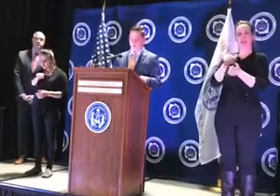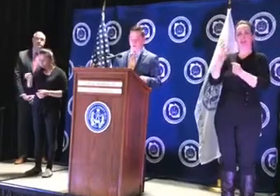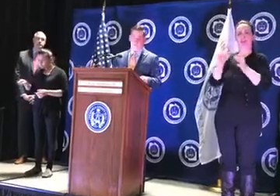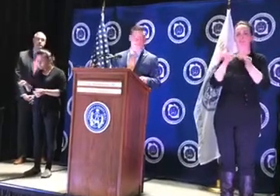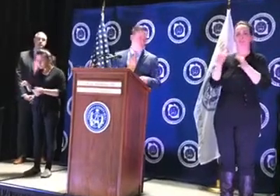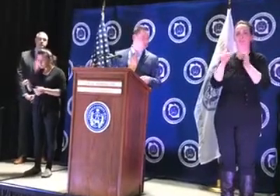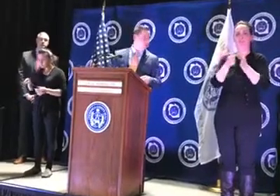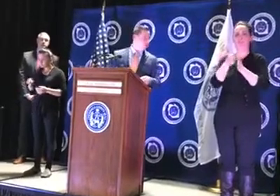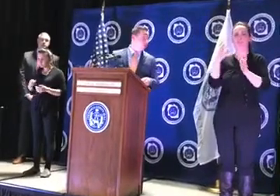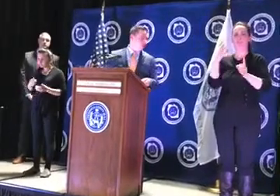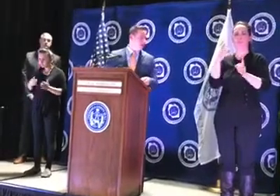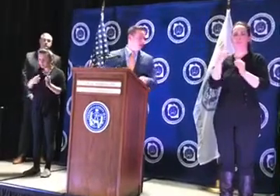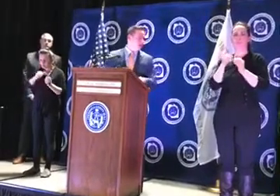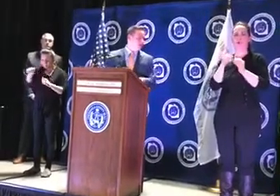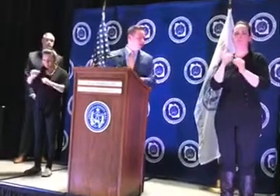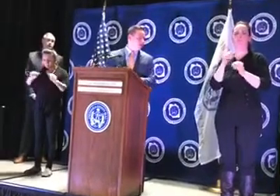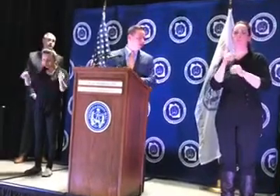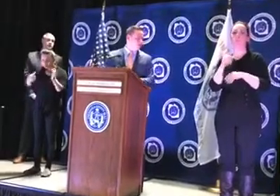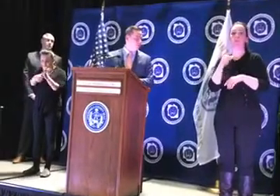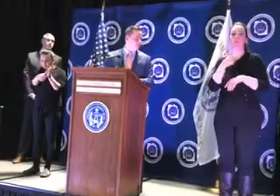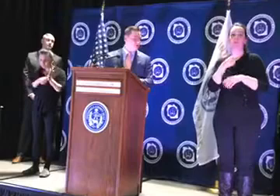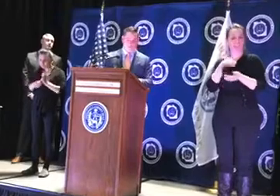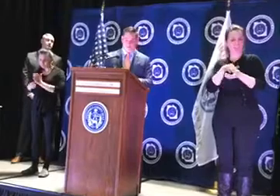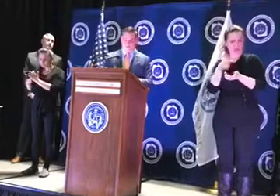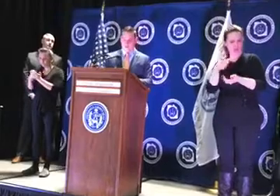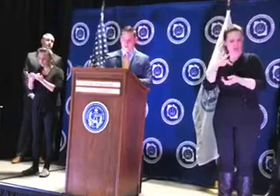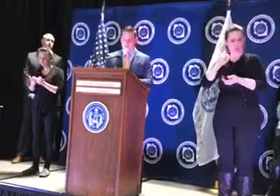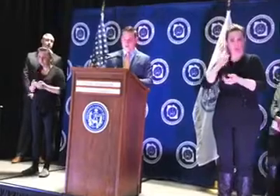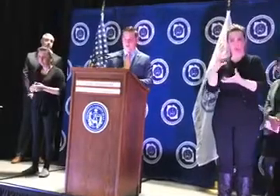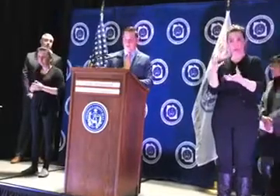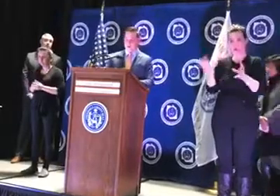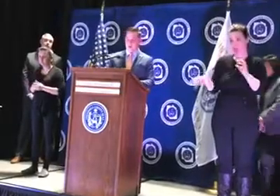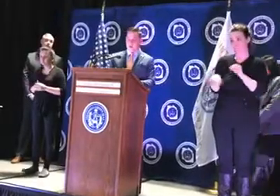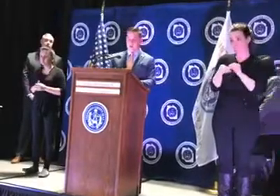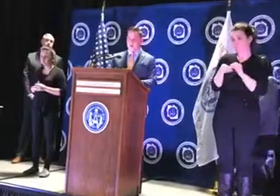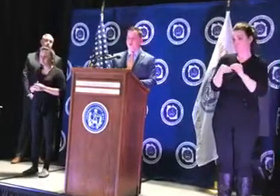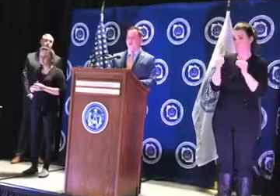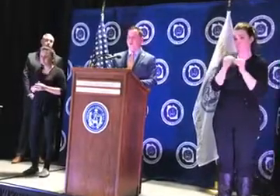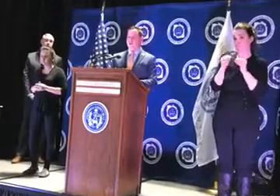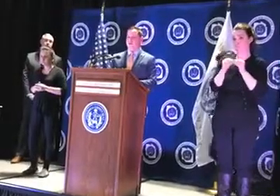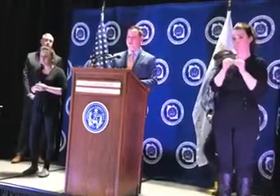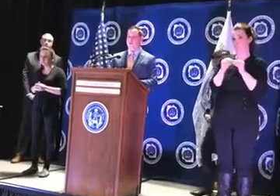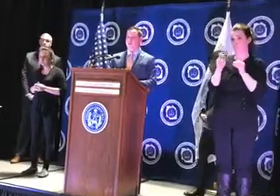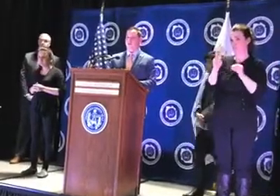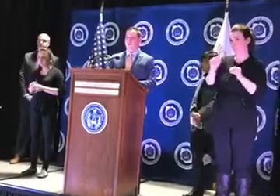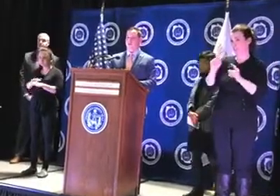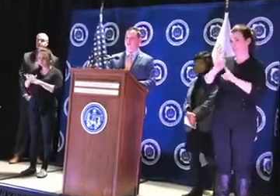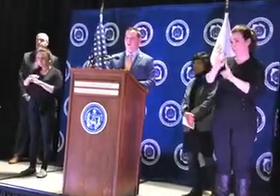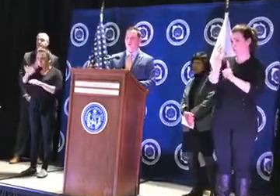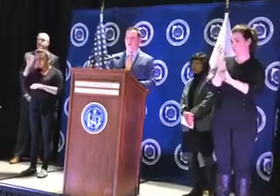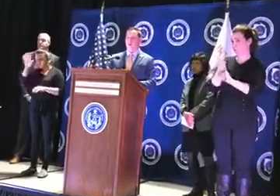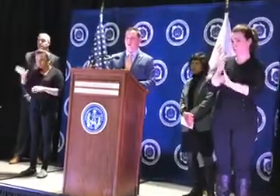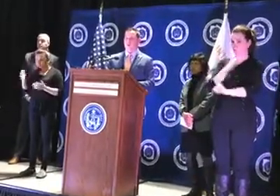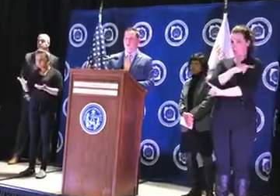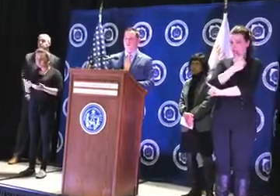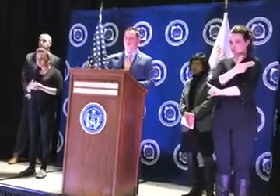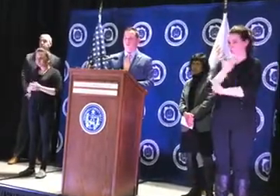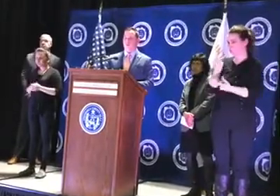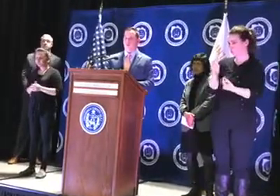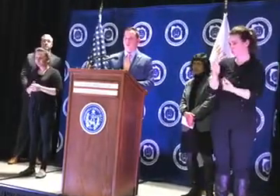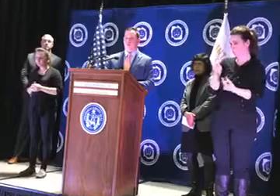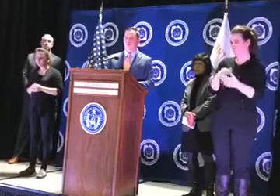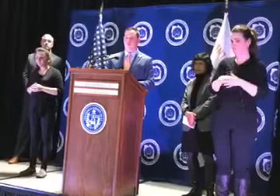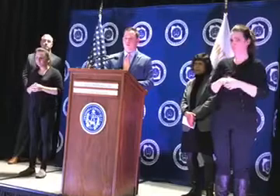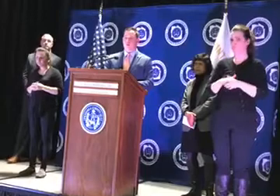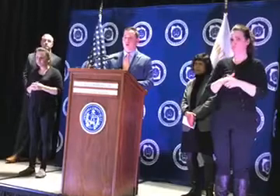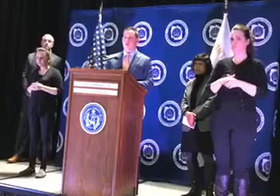Dr. Gupta, if there's anything more you want to add related to the VA case, certainly it's a situation where we're